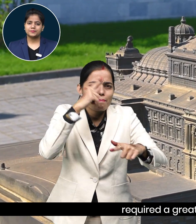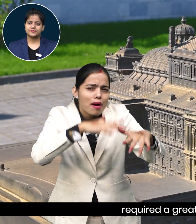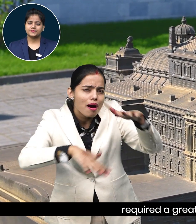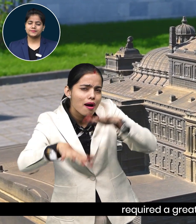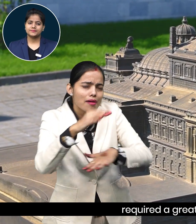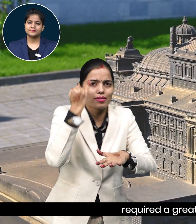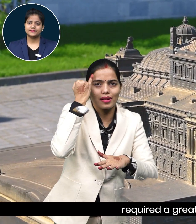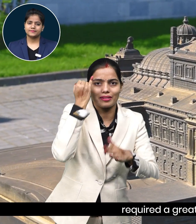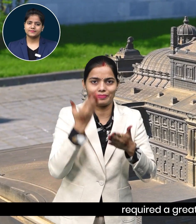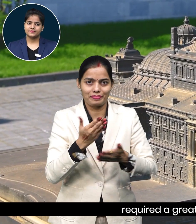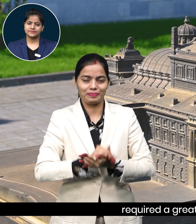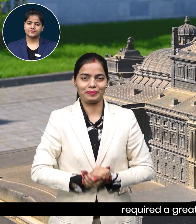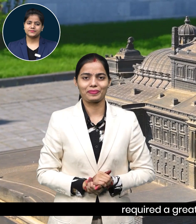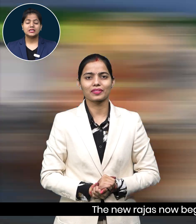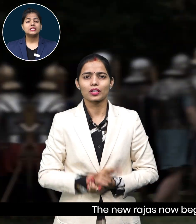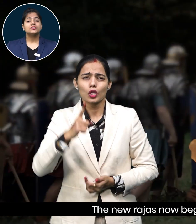planning.